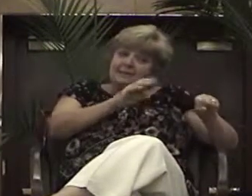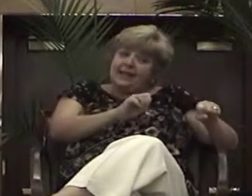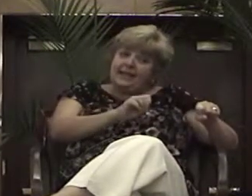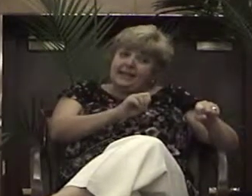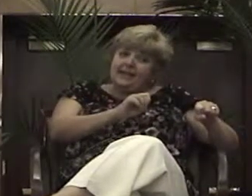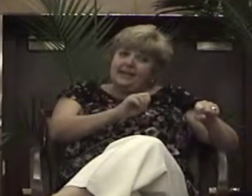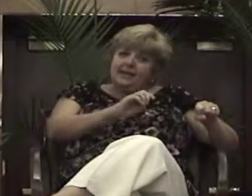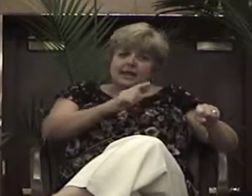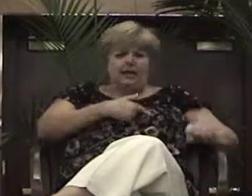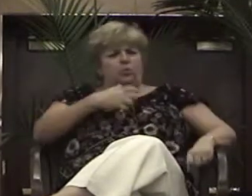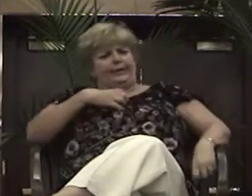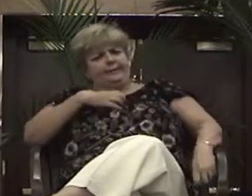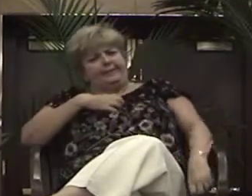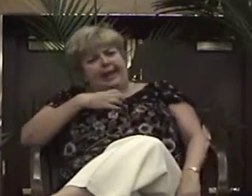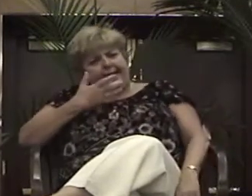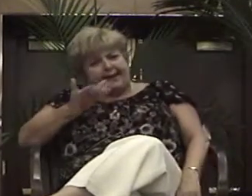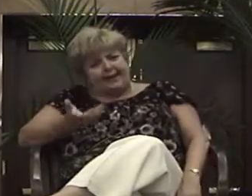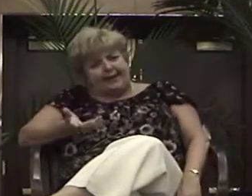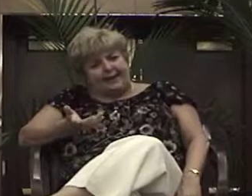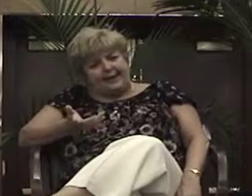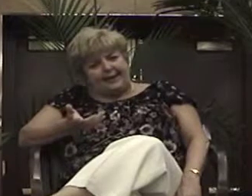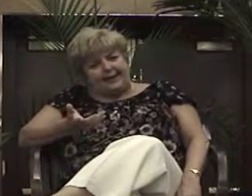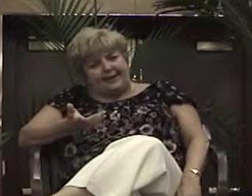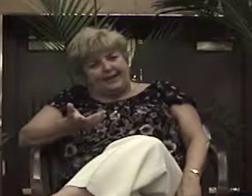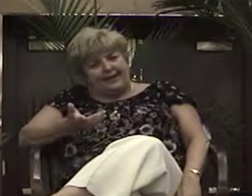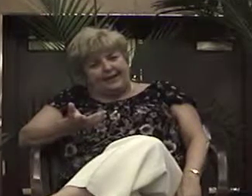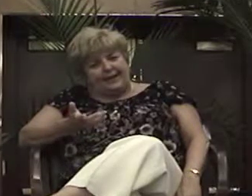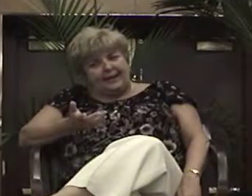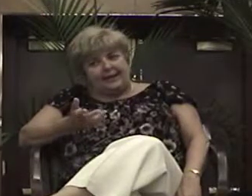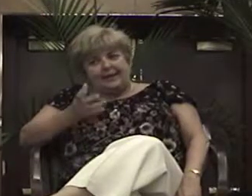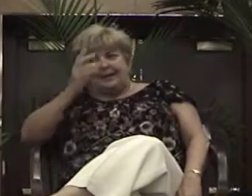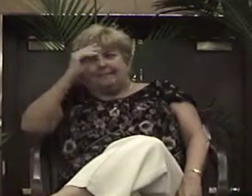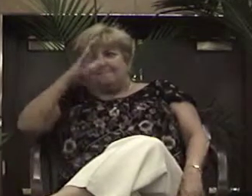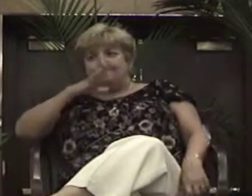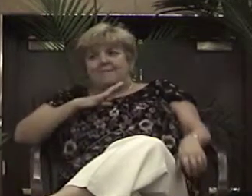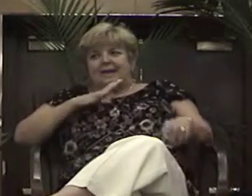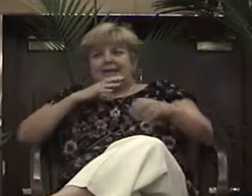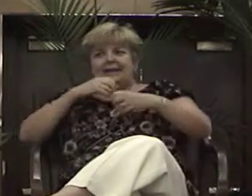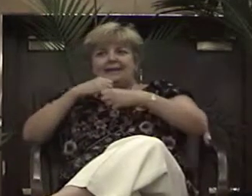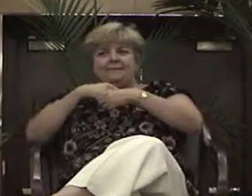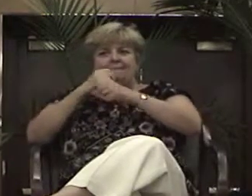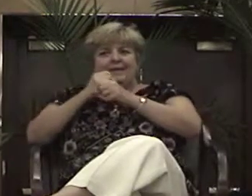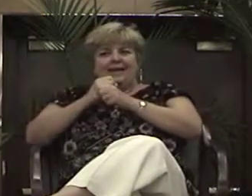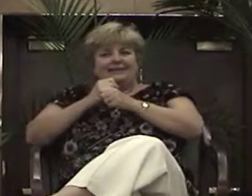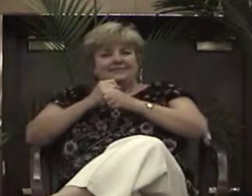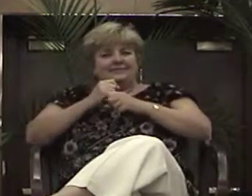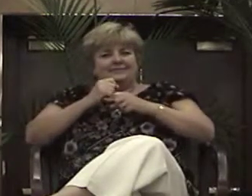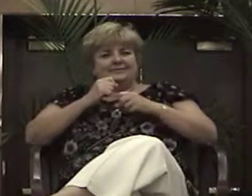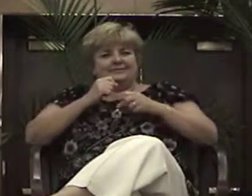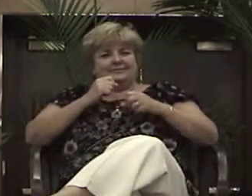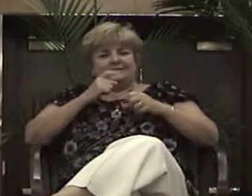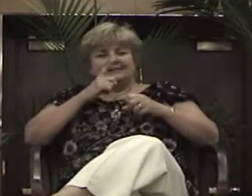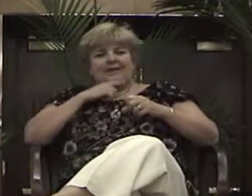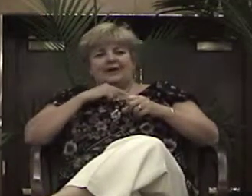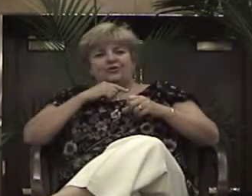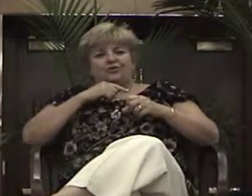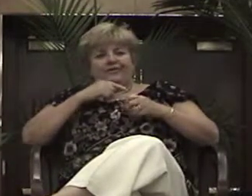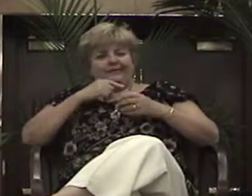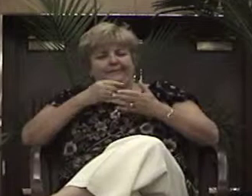aching. You know, men make counterfeit money, and money makes counterfeit men. I'm as humble as any guy you'd ever met